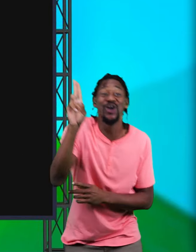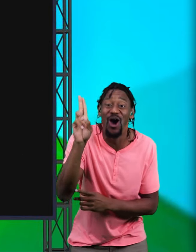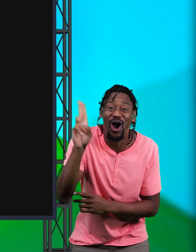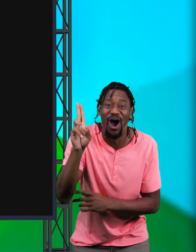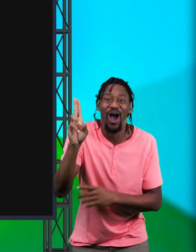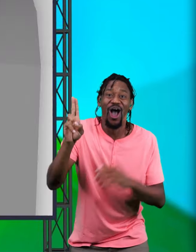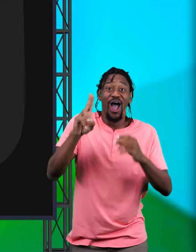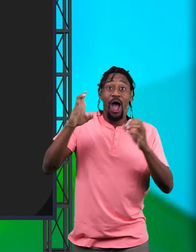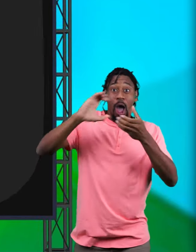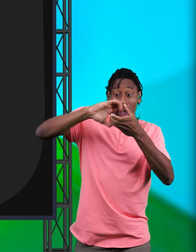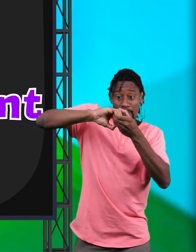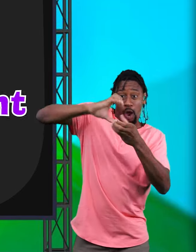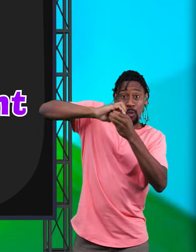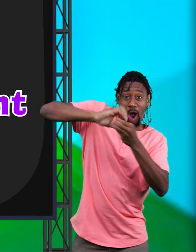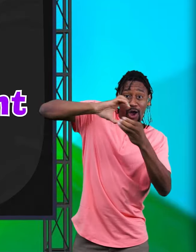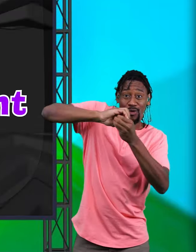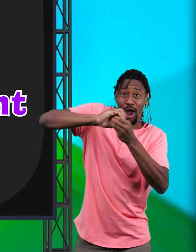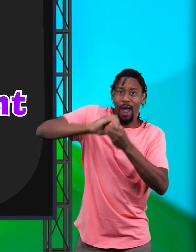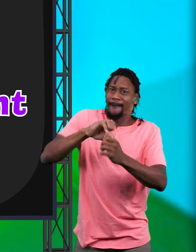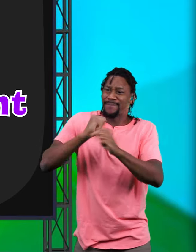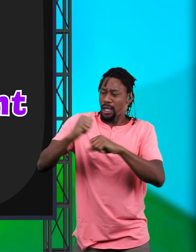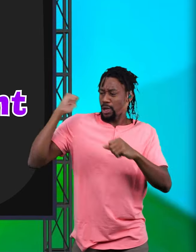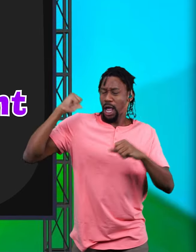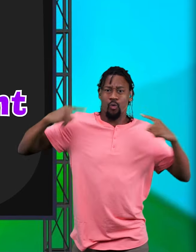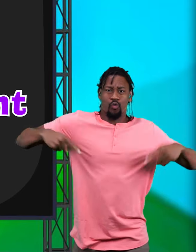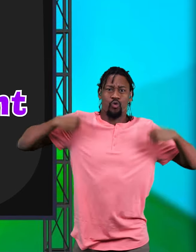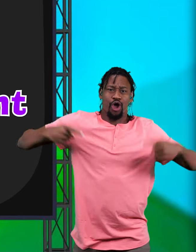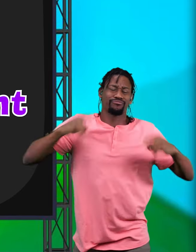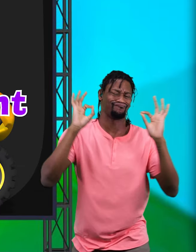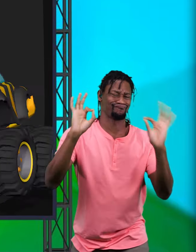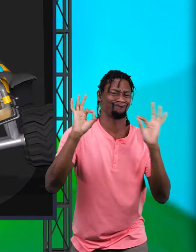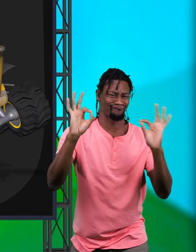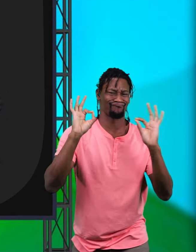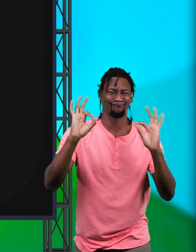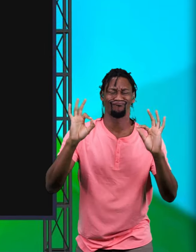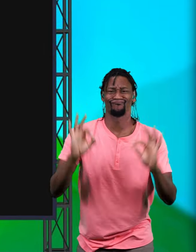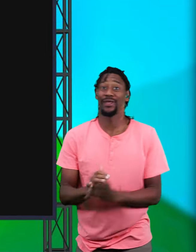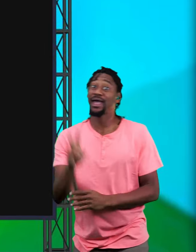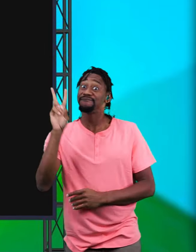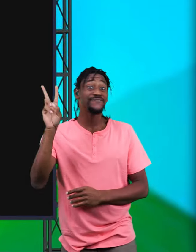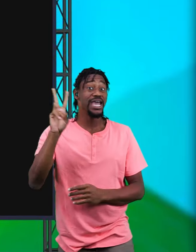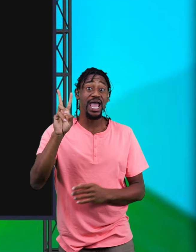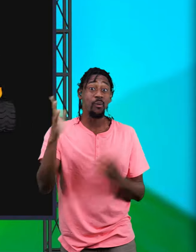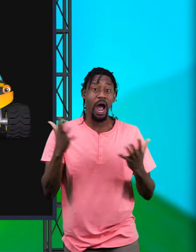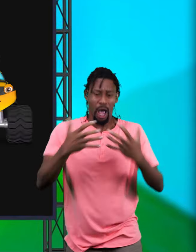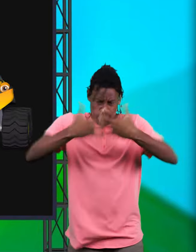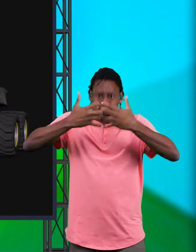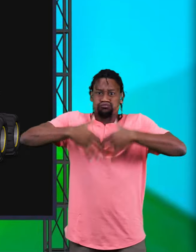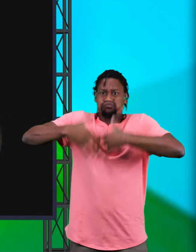Oh. U is for U-joint. It makes the back wheels turn. V is for